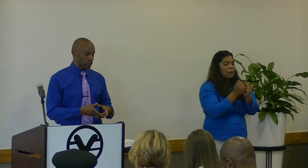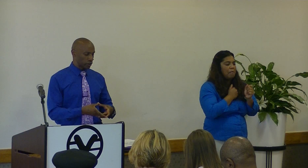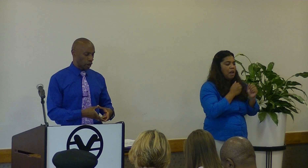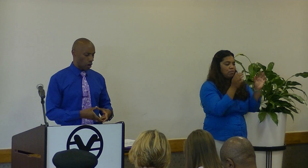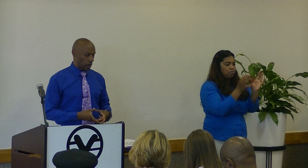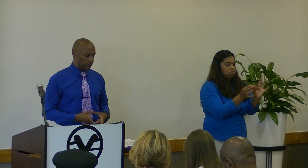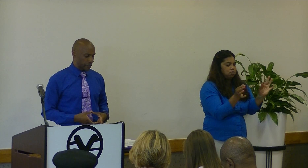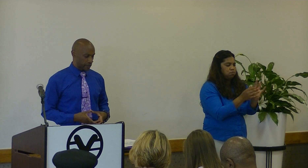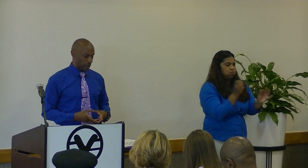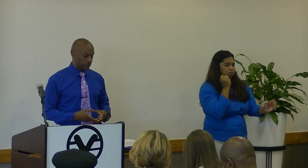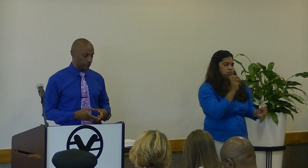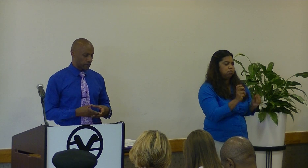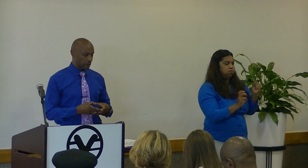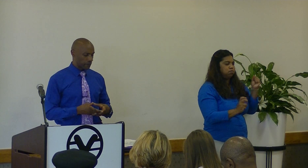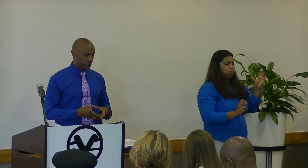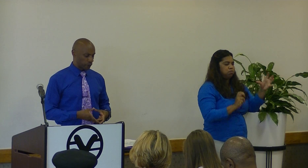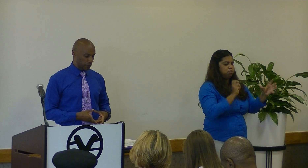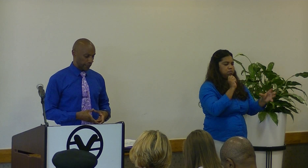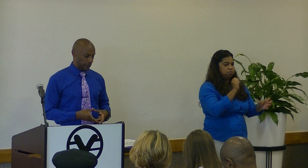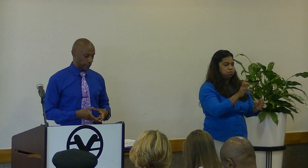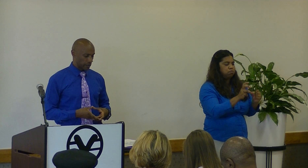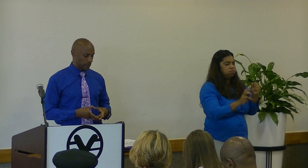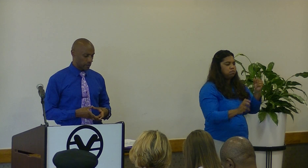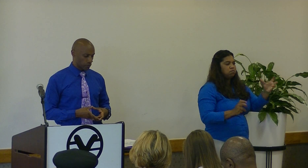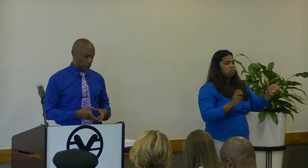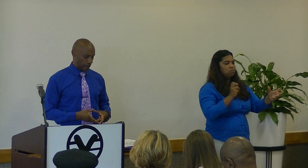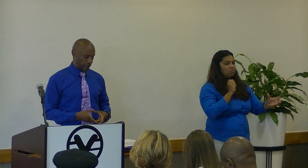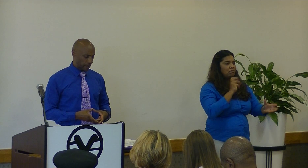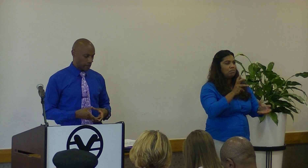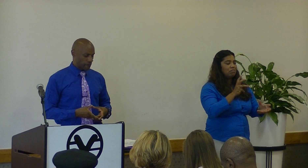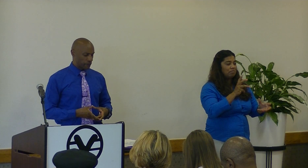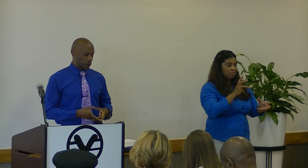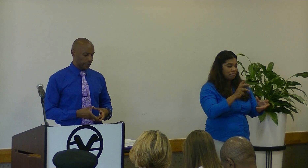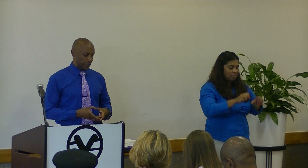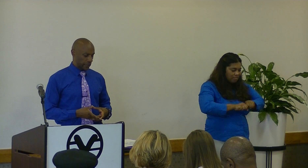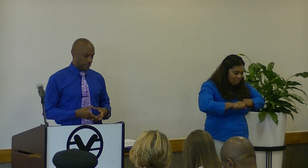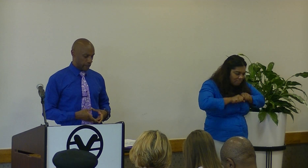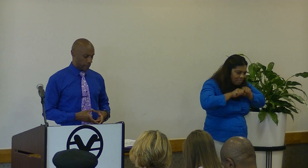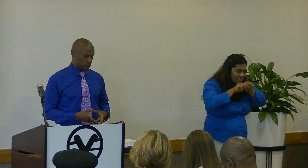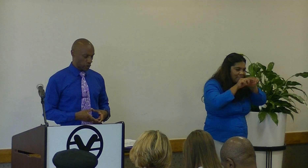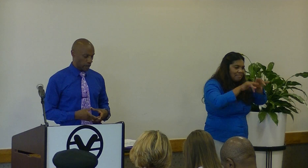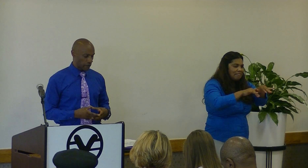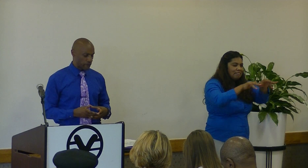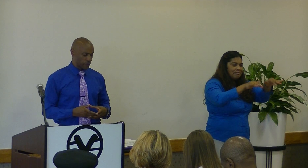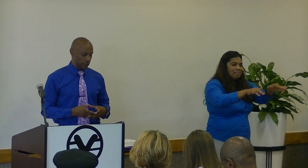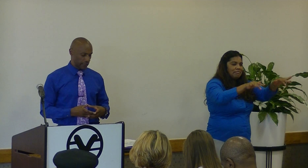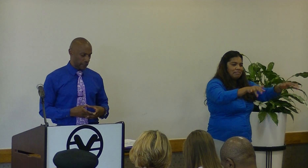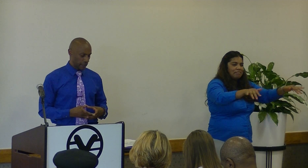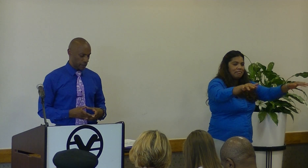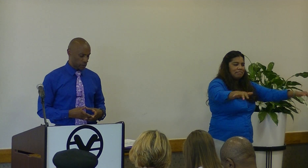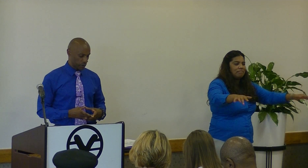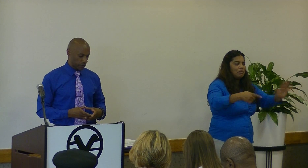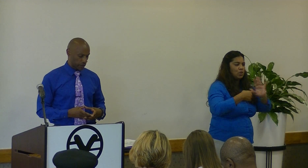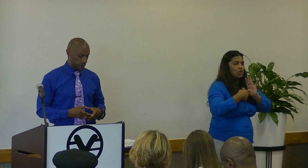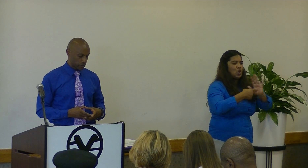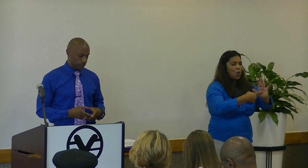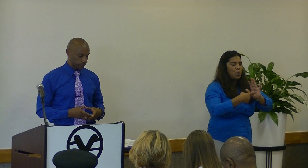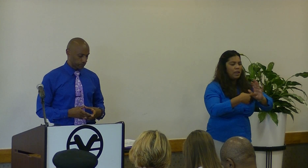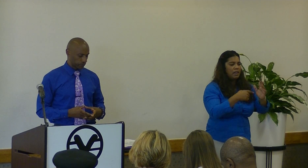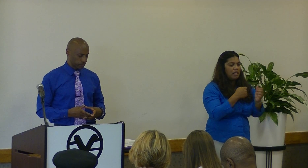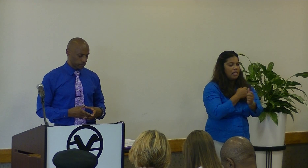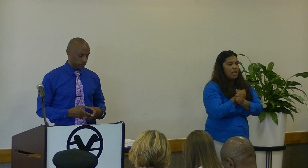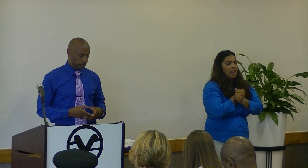back into the law of itself, fully ready, fully demonstrating, fully